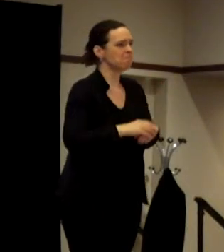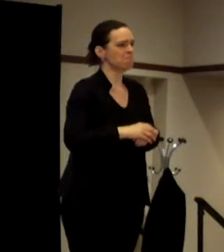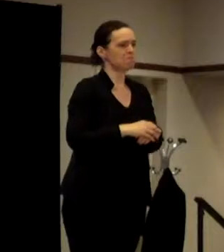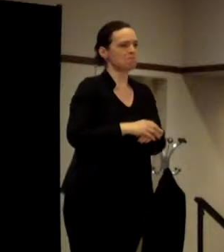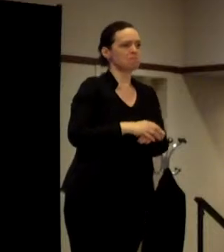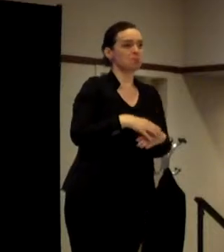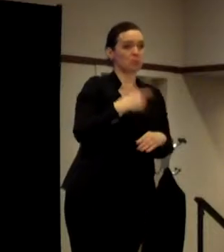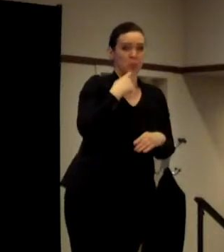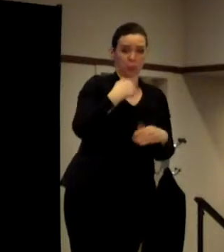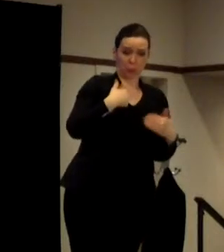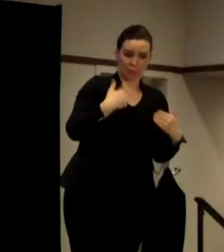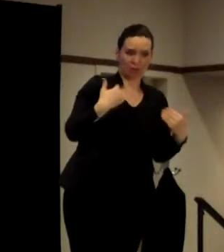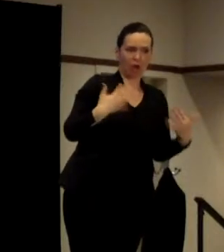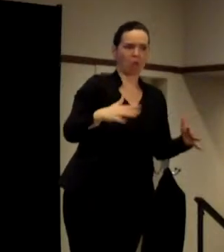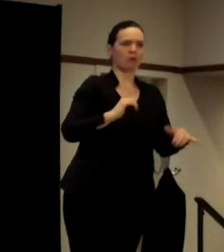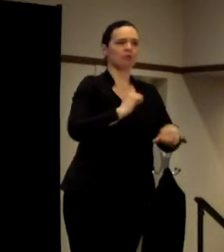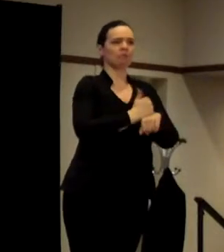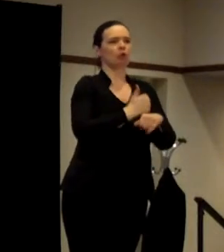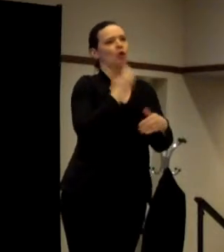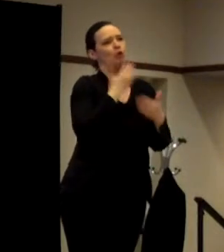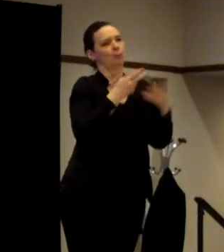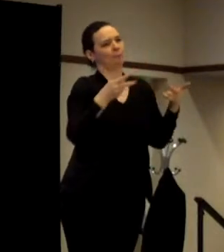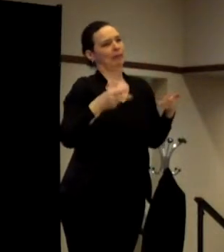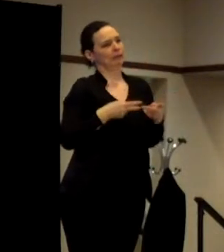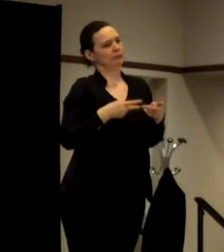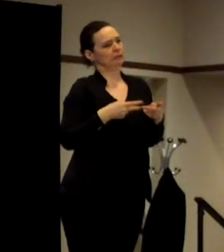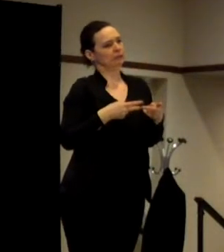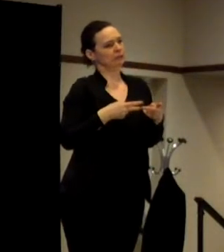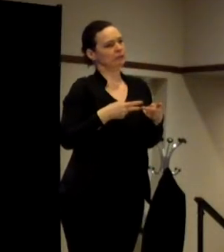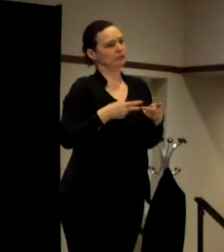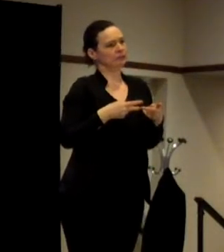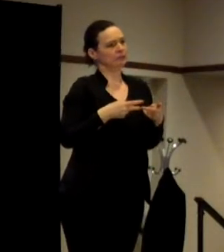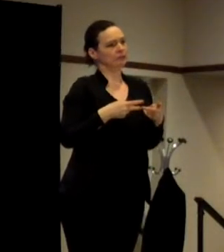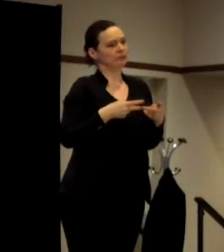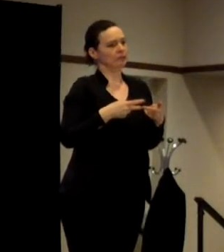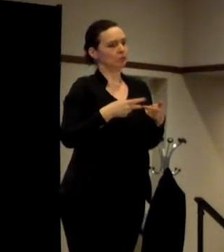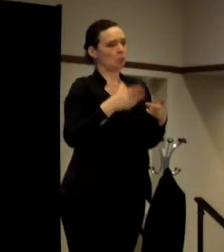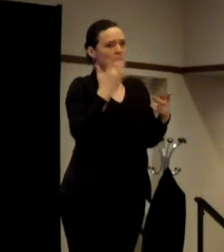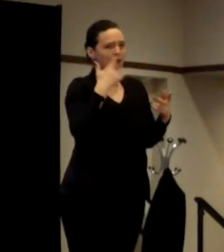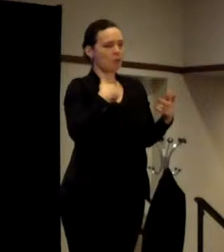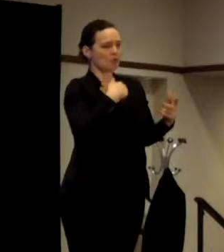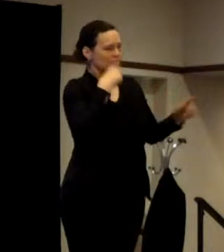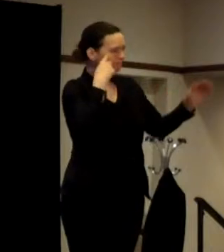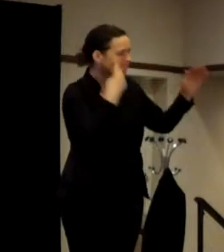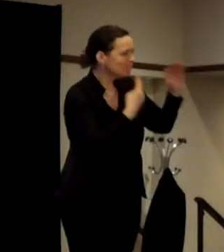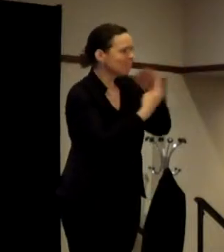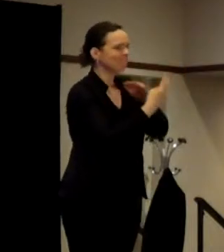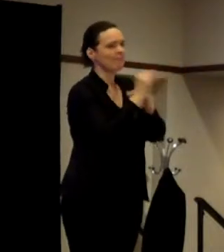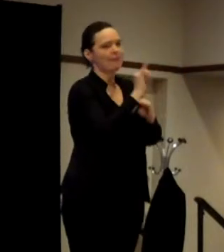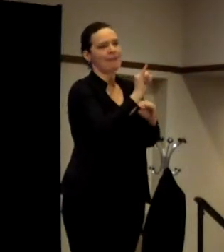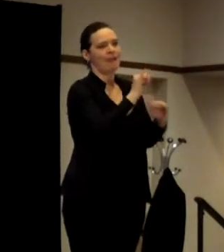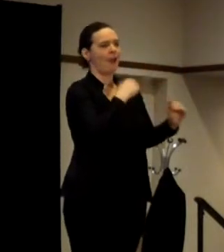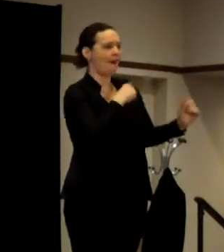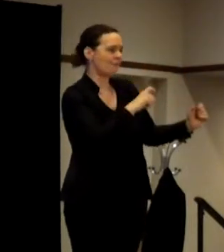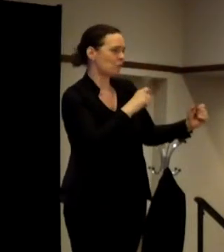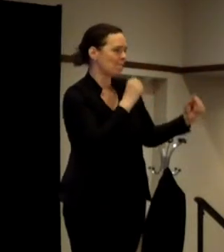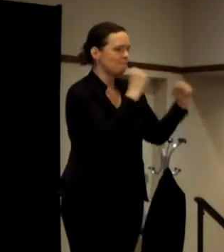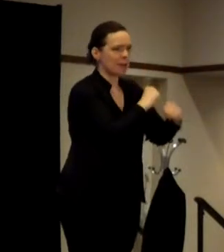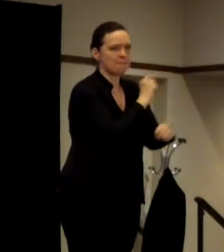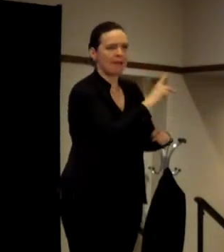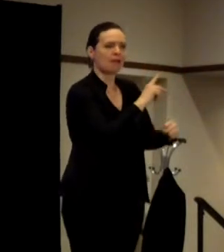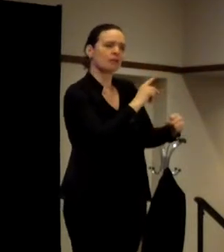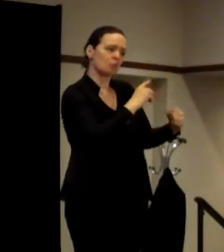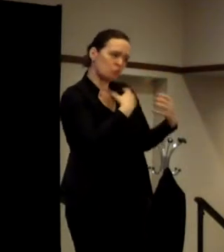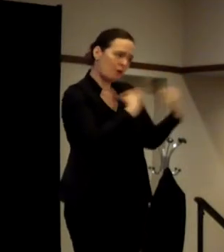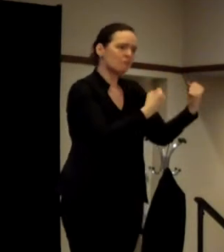to rebuild and recover. Do you remember how much you've spent on the pandemic? Tough to monetize that number, especially at the end of the